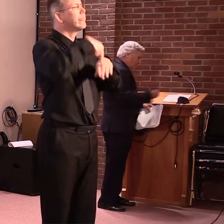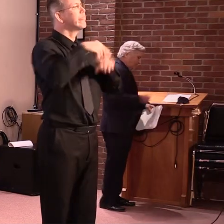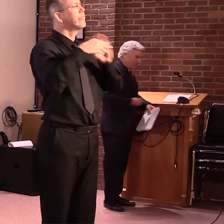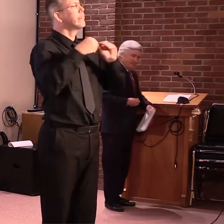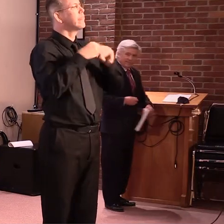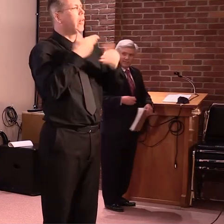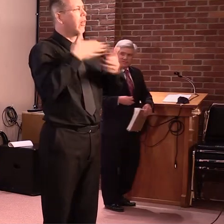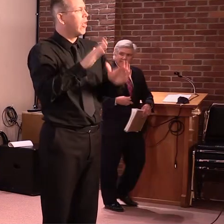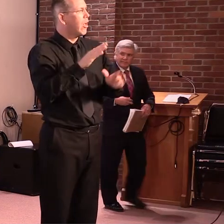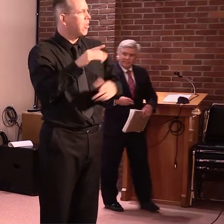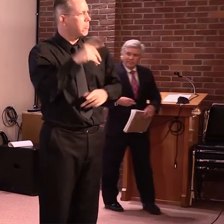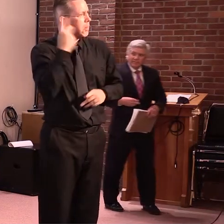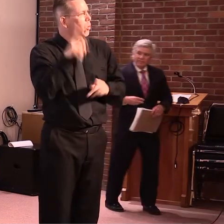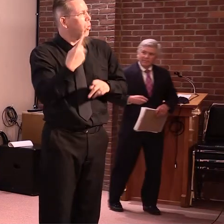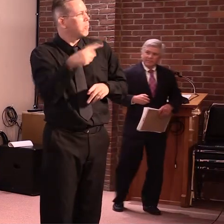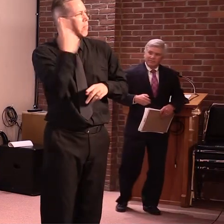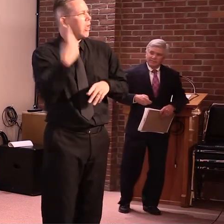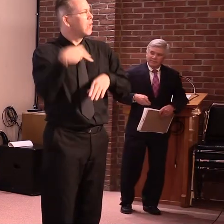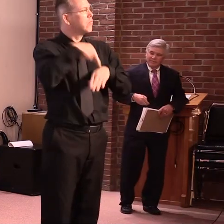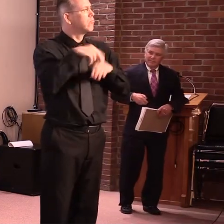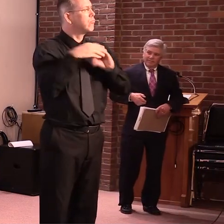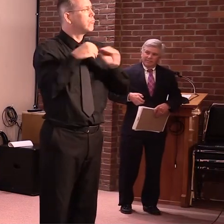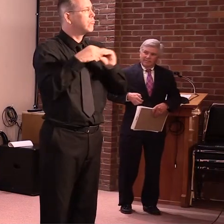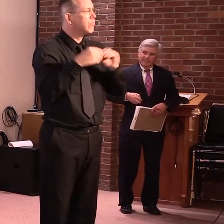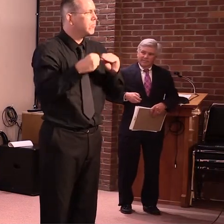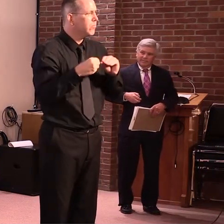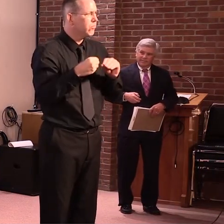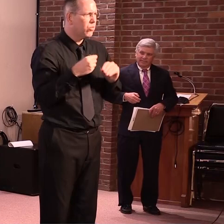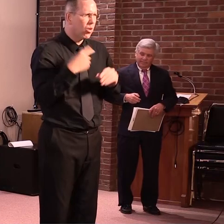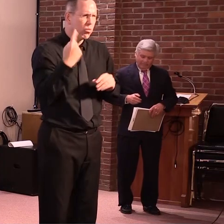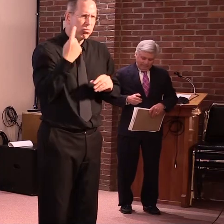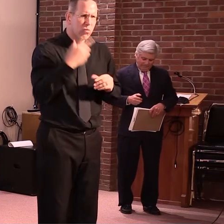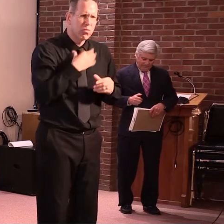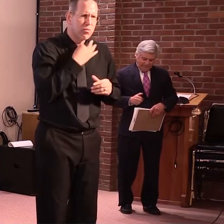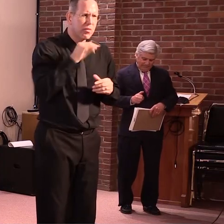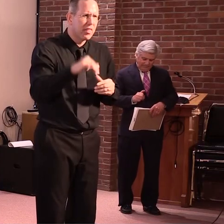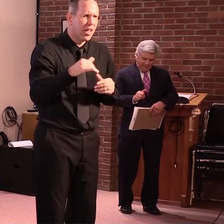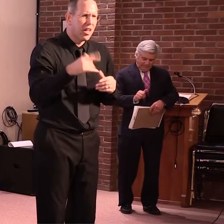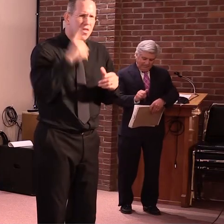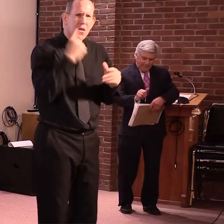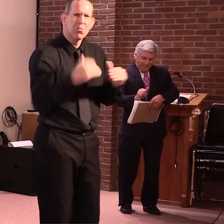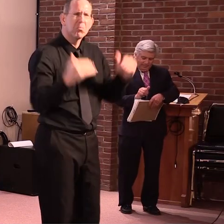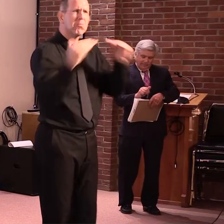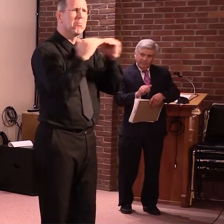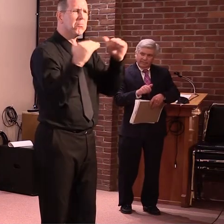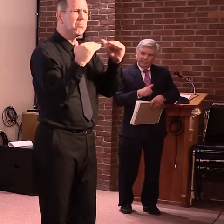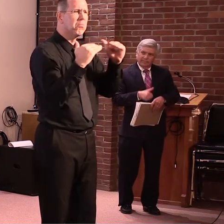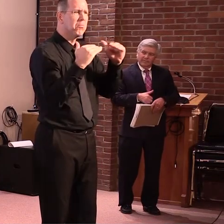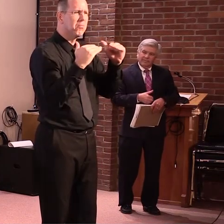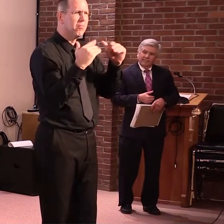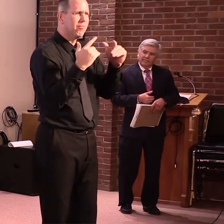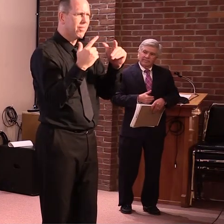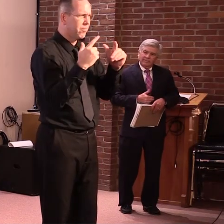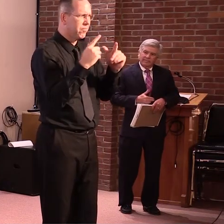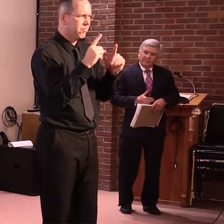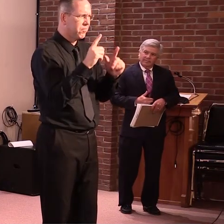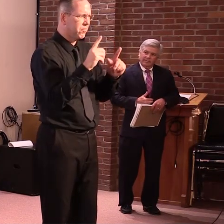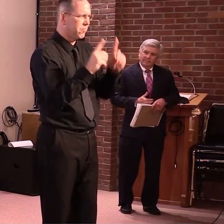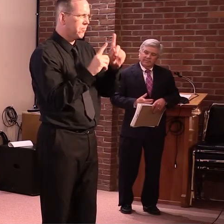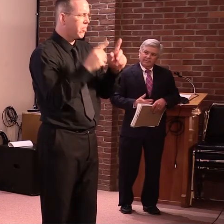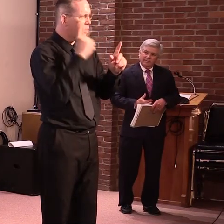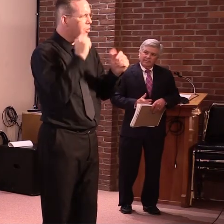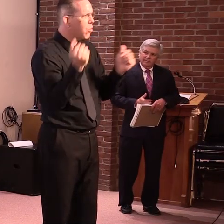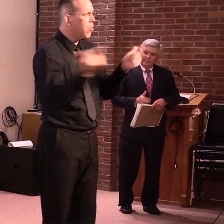to be treated equitably with respect and civility, and let all voices be heard.